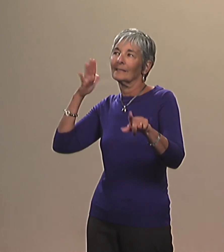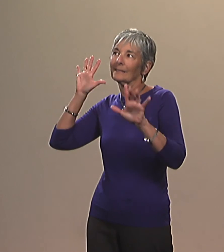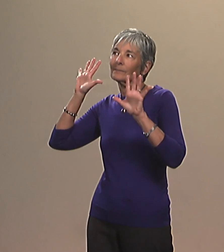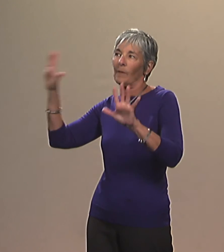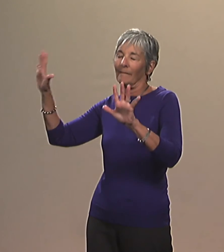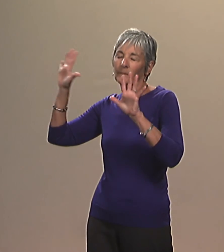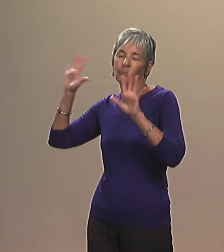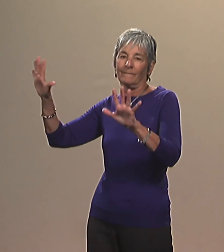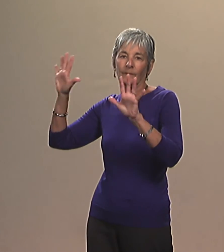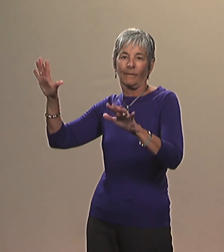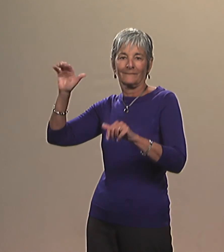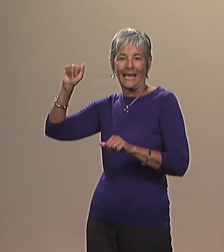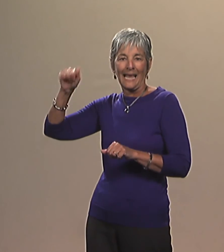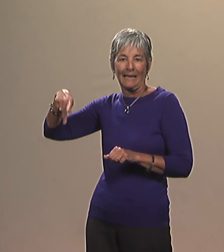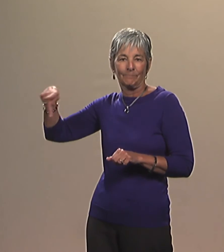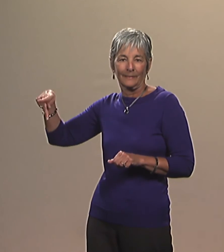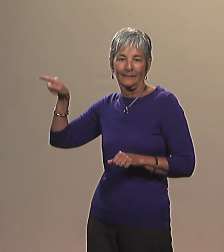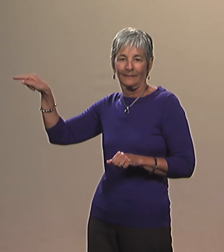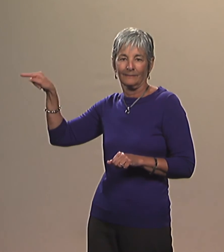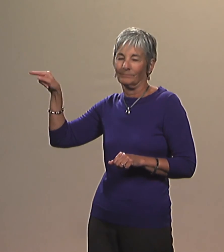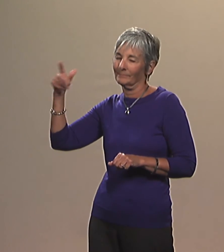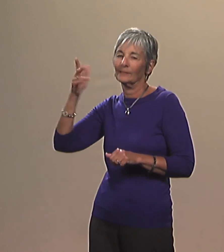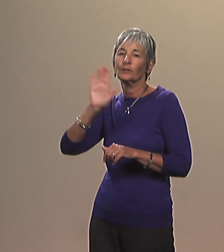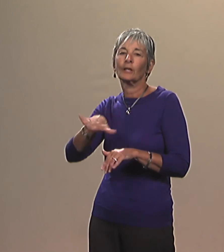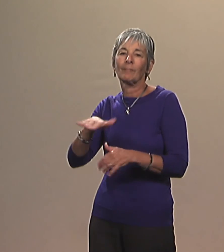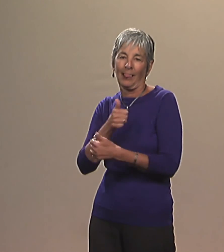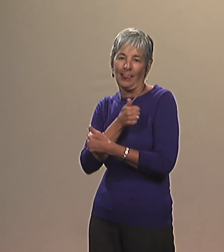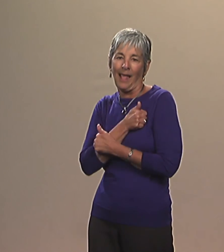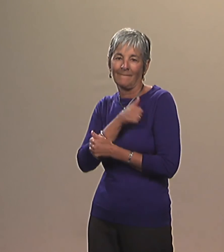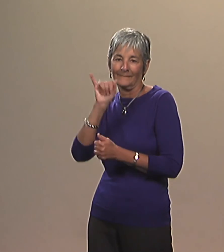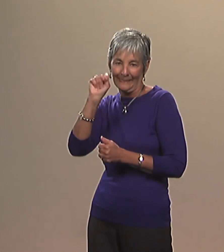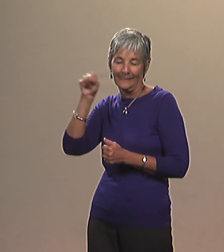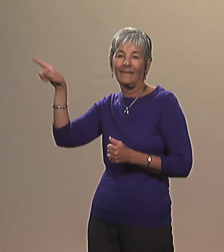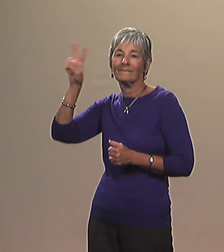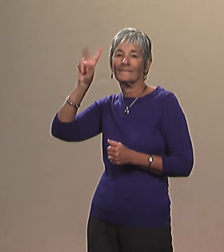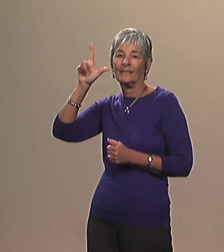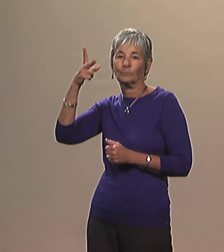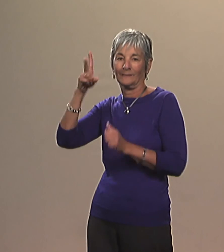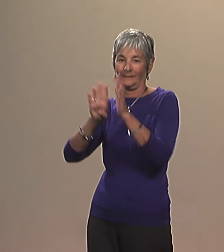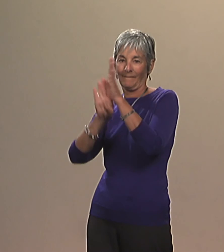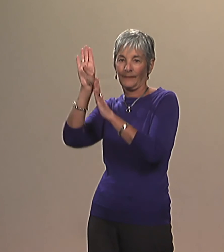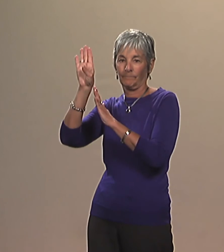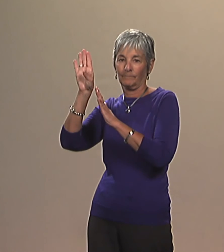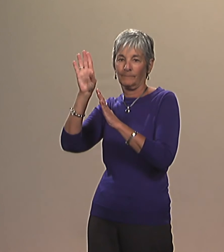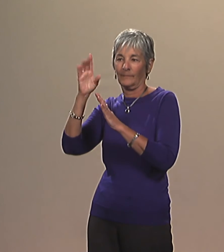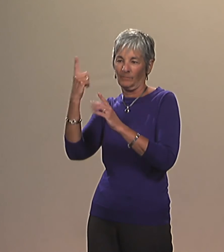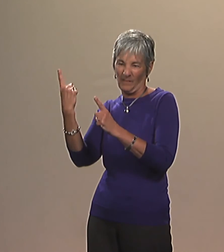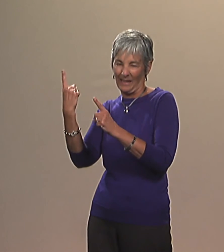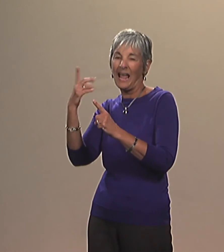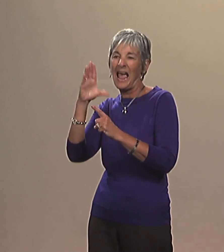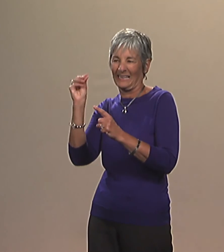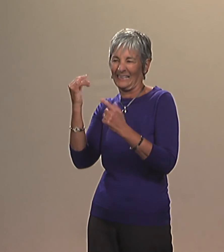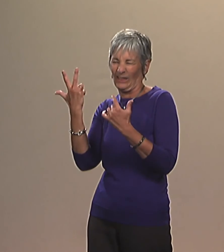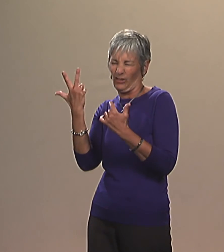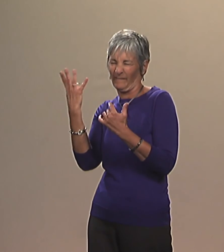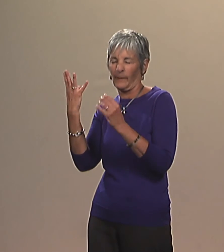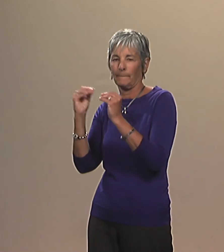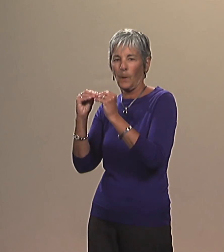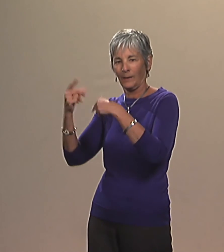This is a wonderful, wonderful app. Children absolutely love it. VL2 has developed one, and there are several more that will be coming